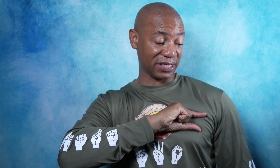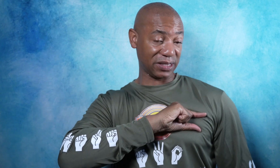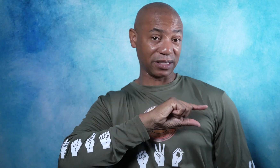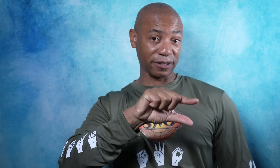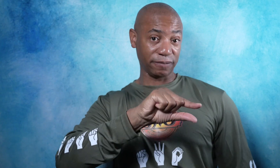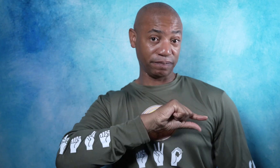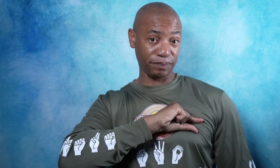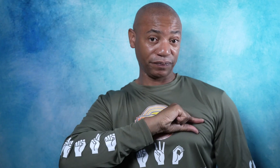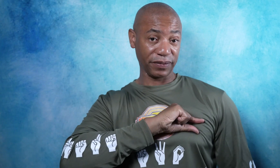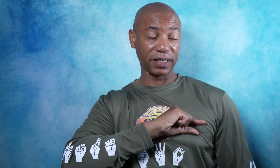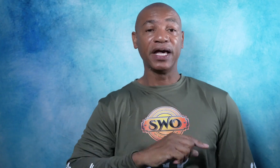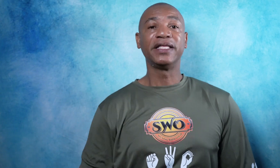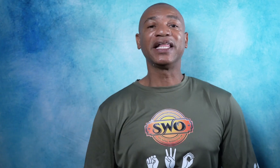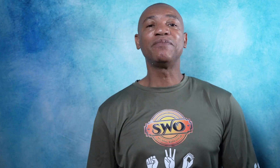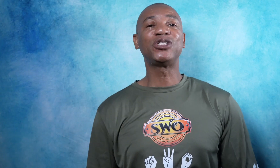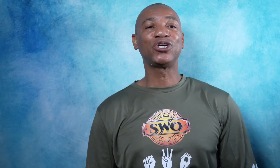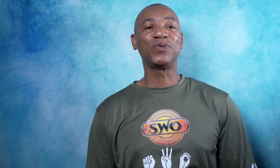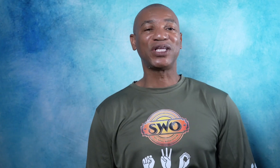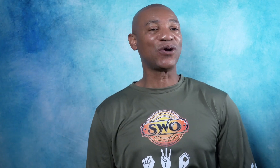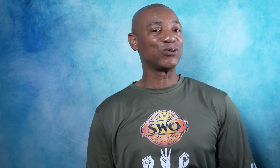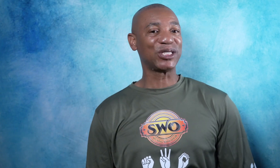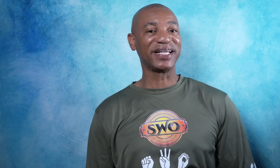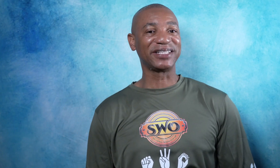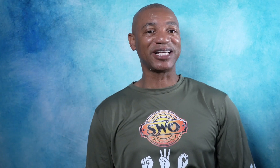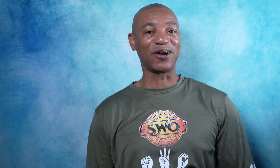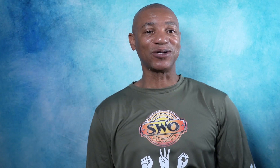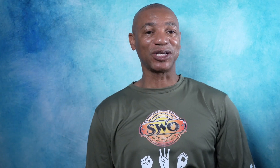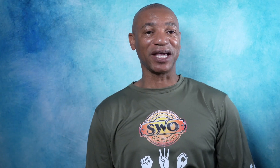this. Now let me show you what that whole sign looks like all together.